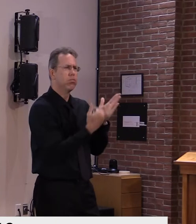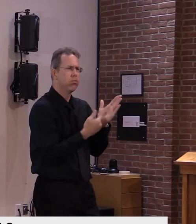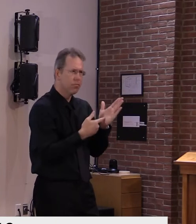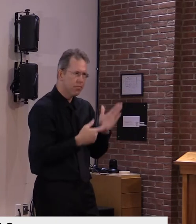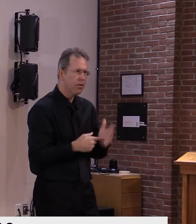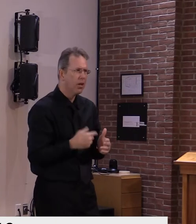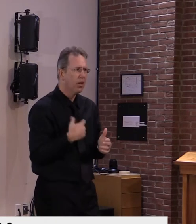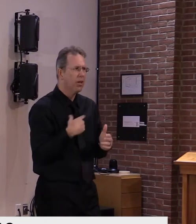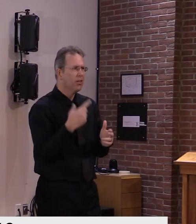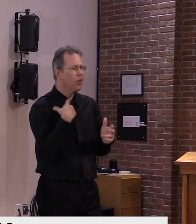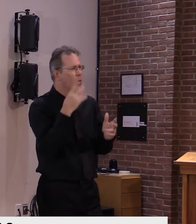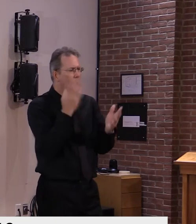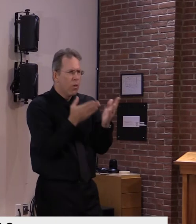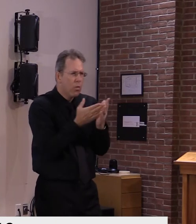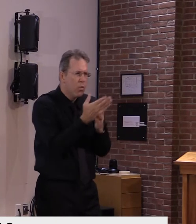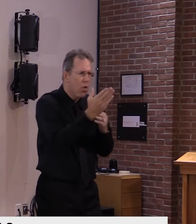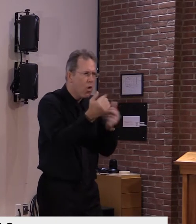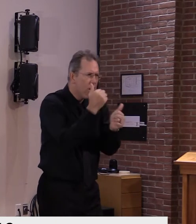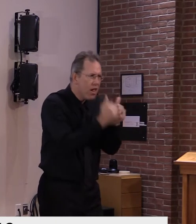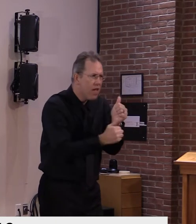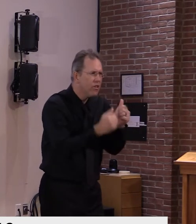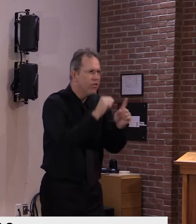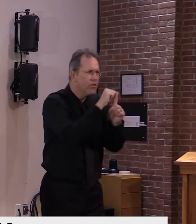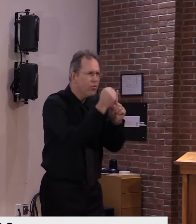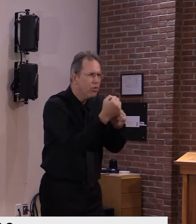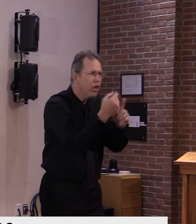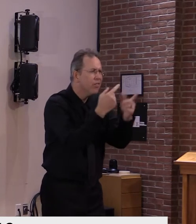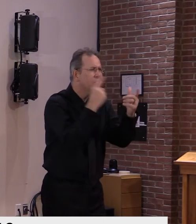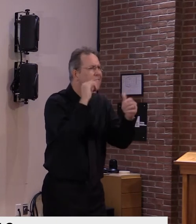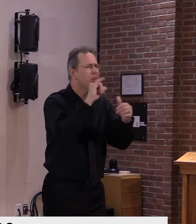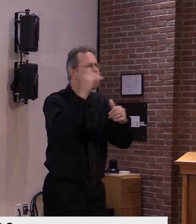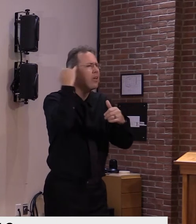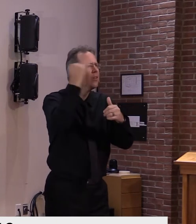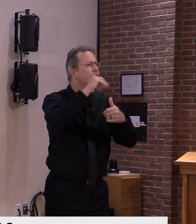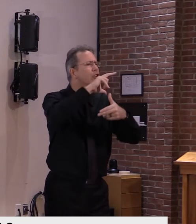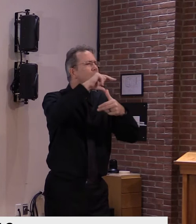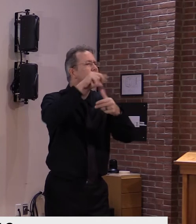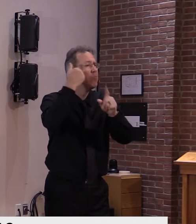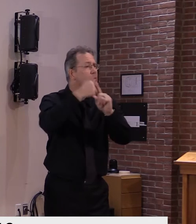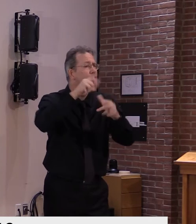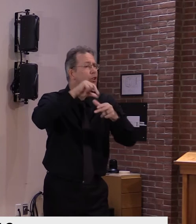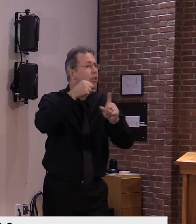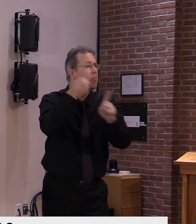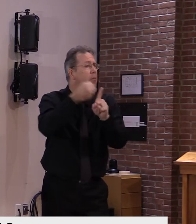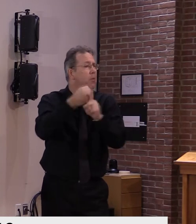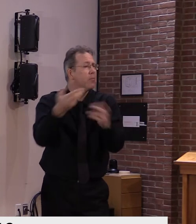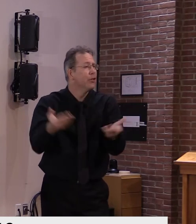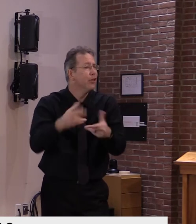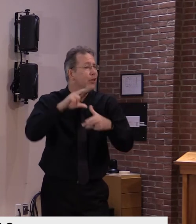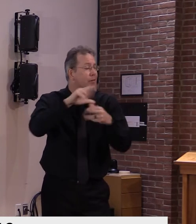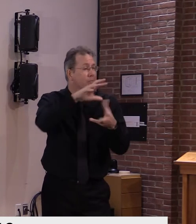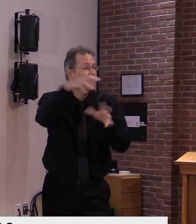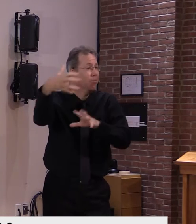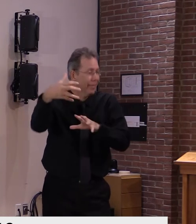of situation, whether it was Irene. We learned a lot from Irene, and we've put in a lot of steps, you